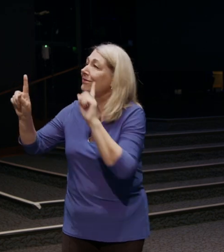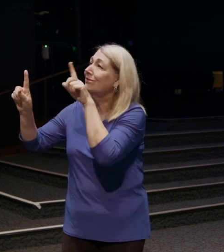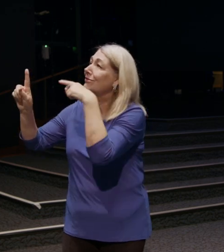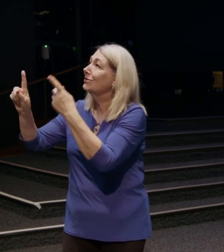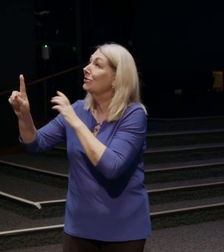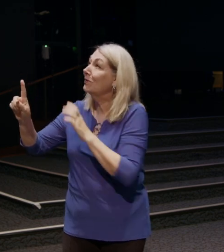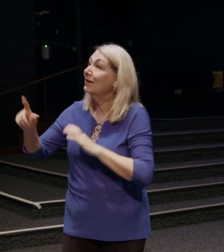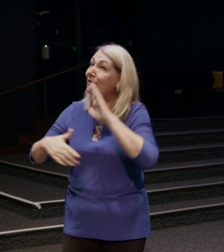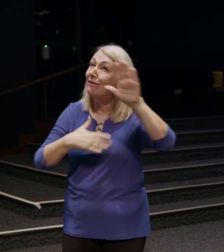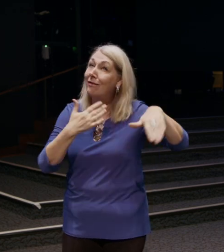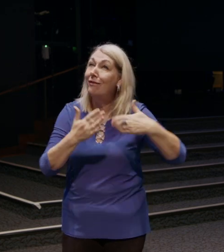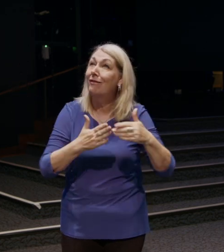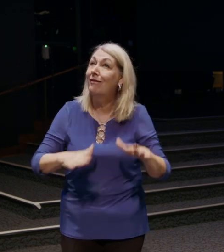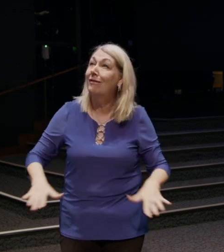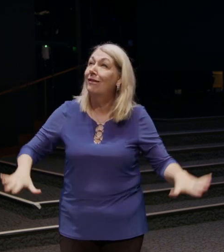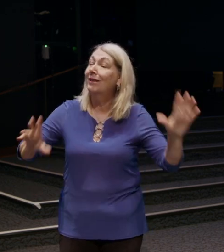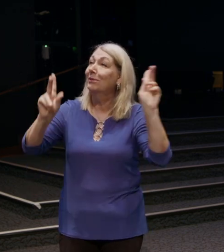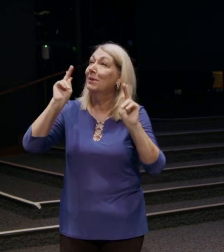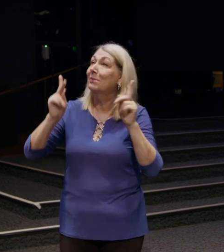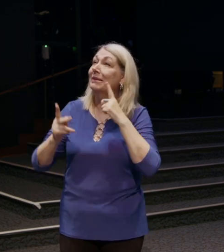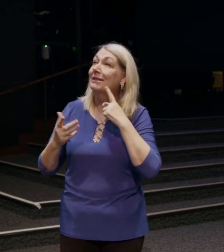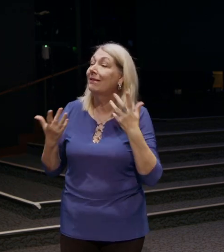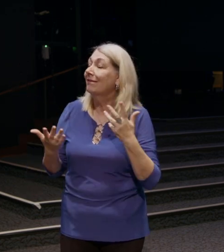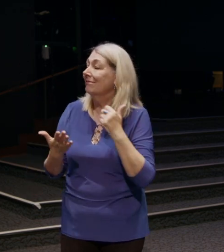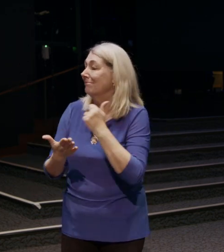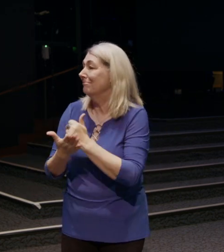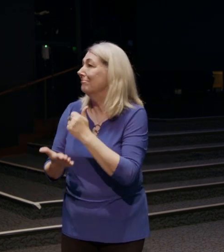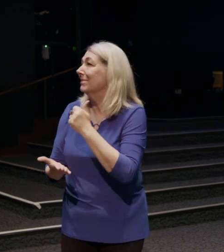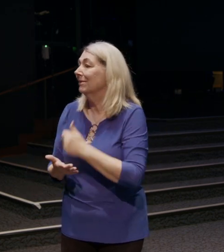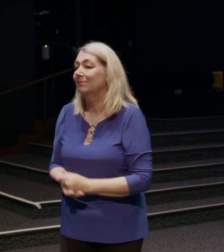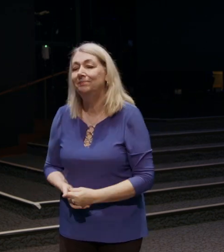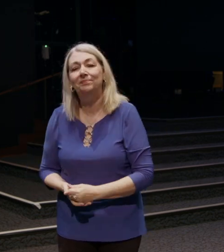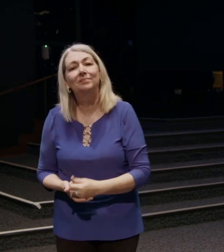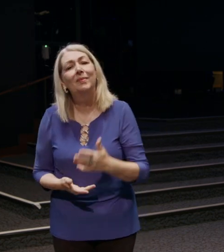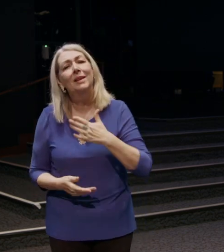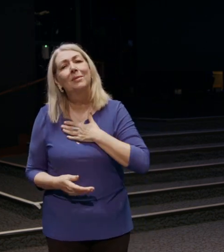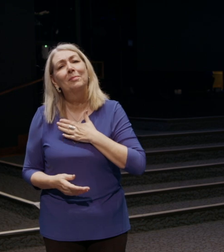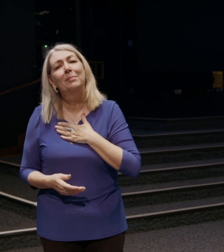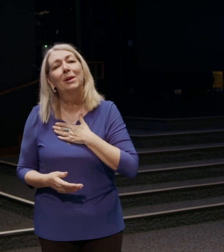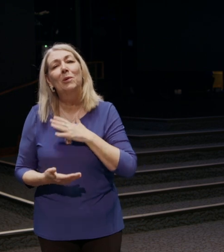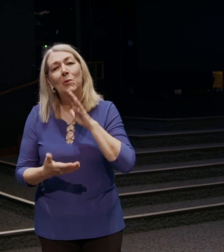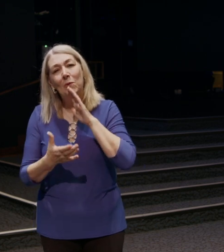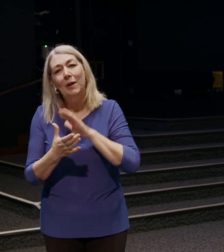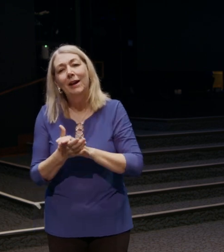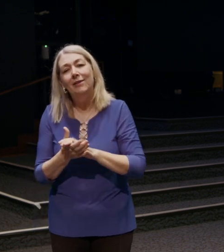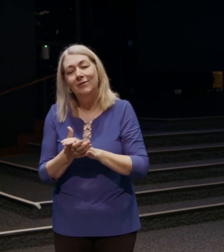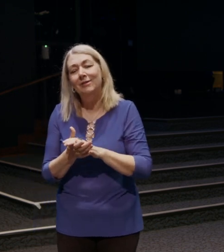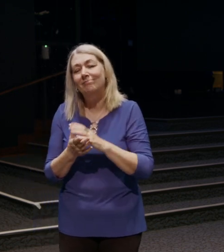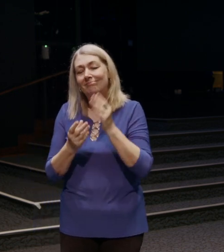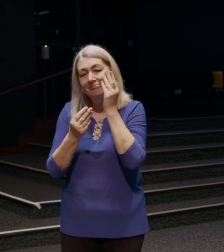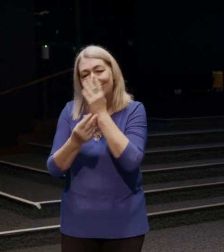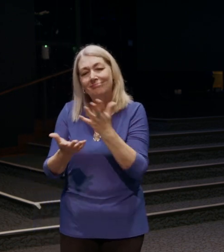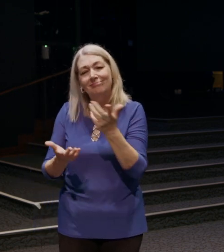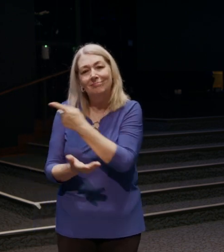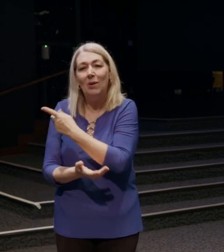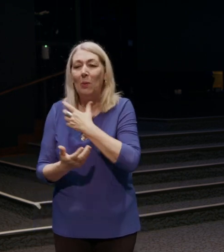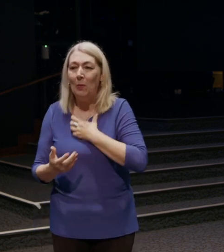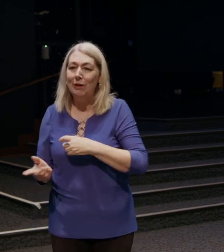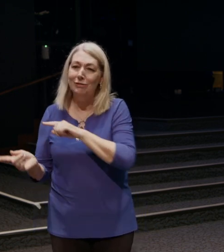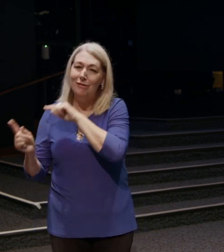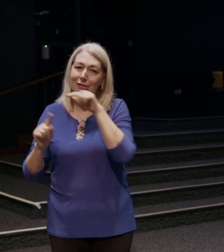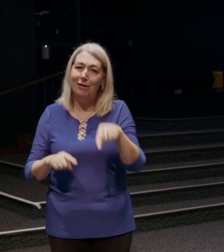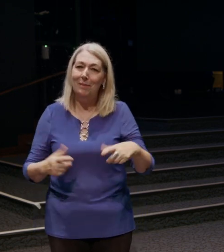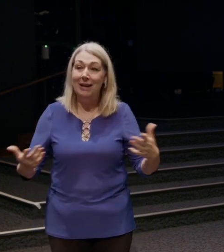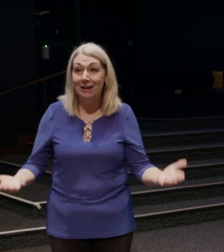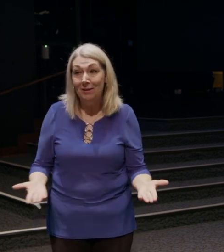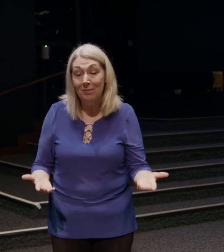all God's people said. My wife sends her love. She really wants to be here, but you know what? When those